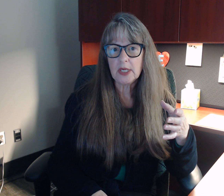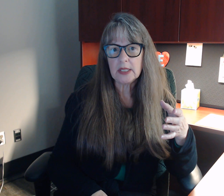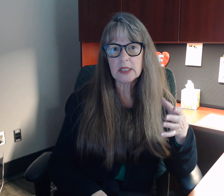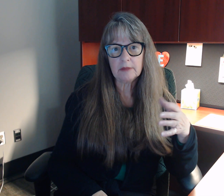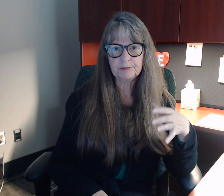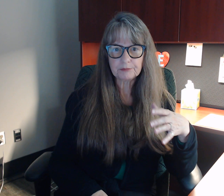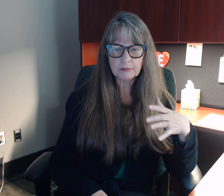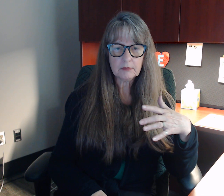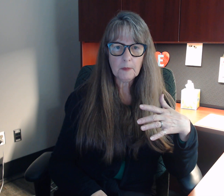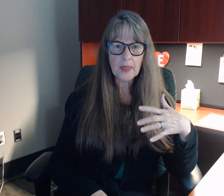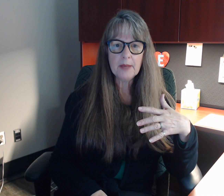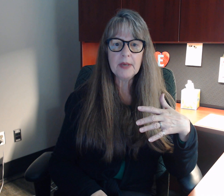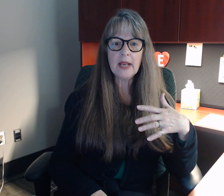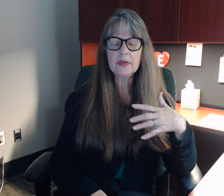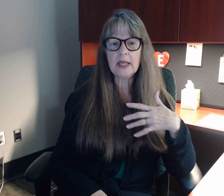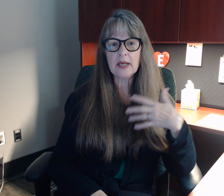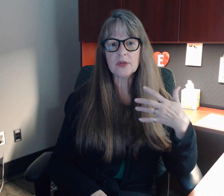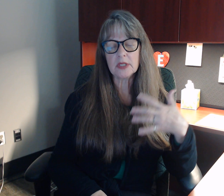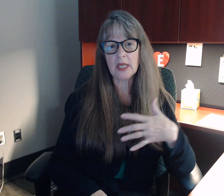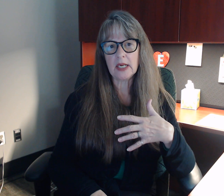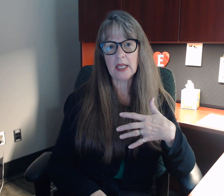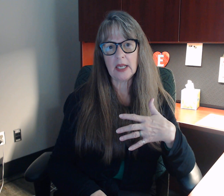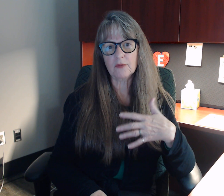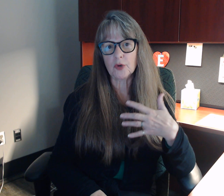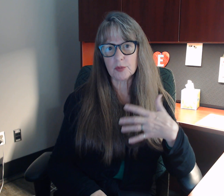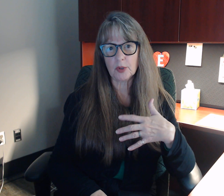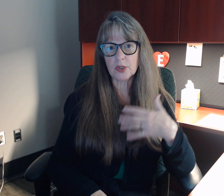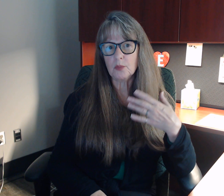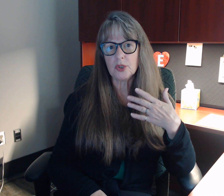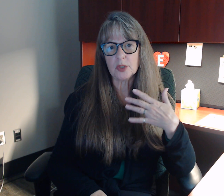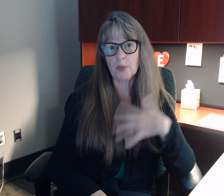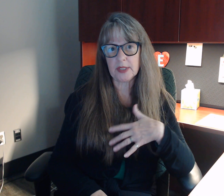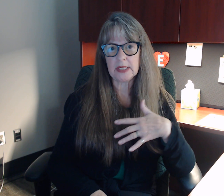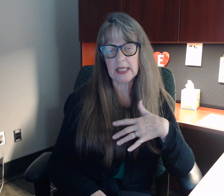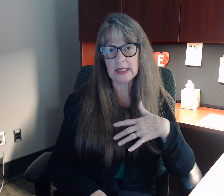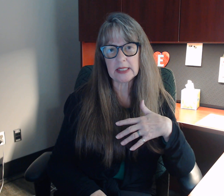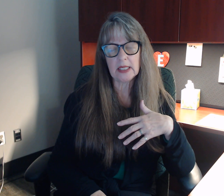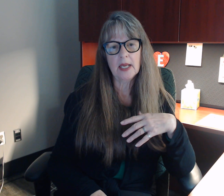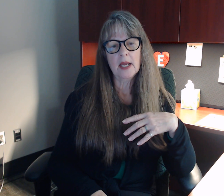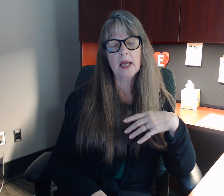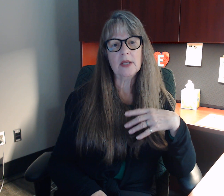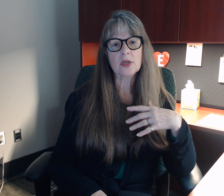tense. But everything else is said in first person, which is present tense. And so that's